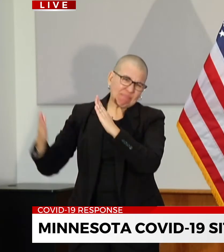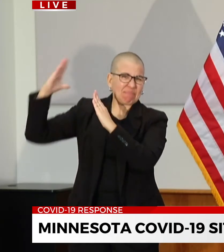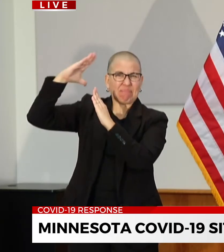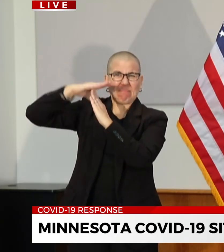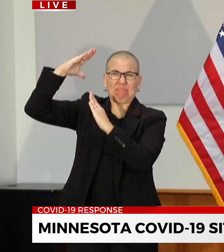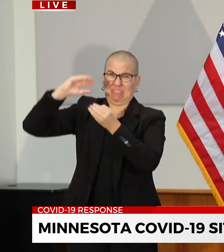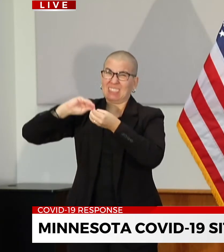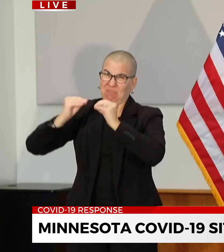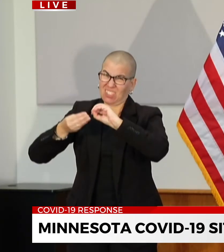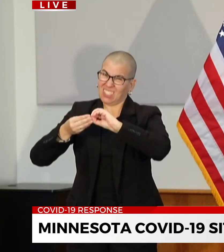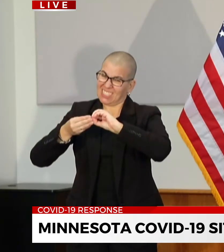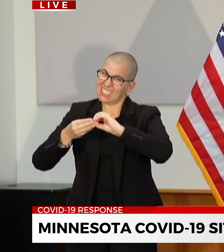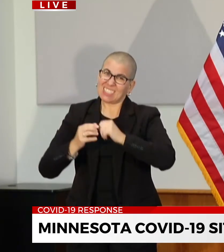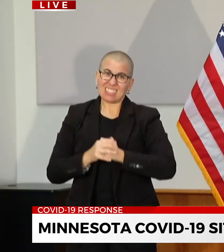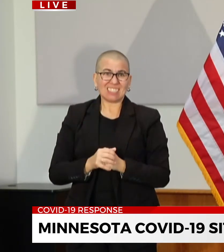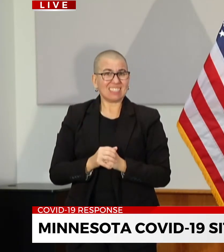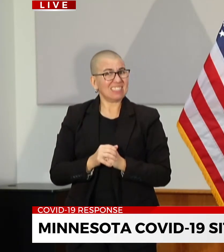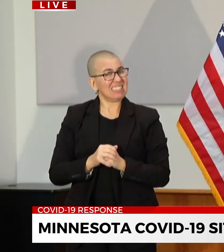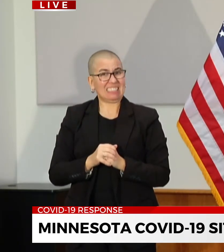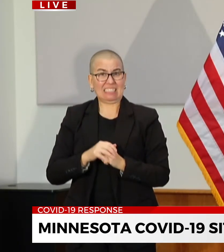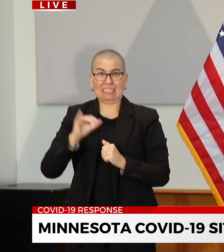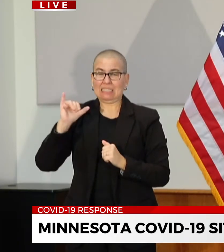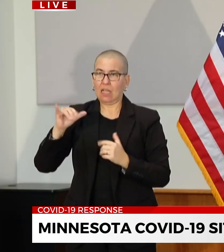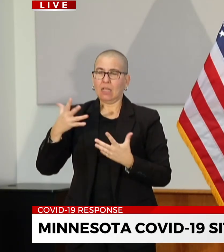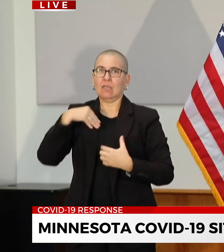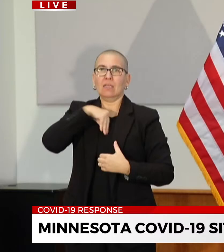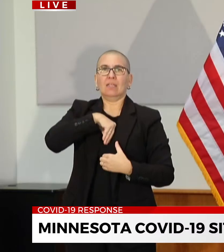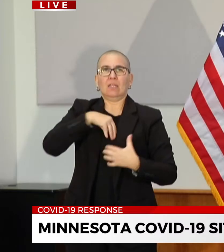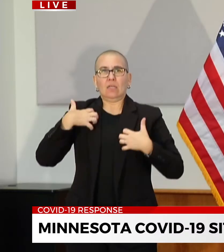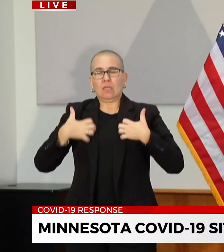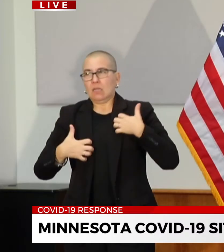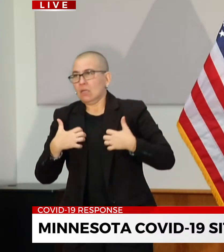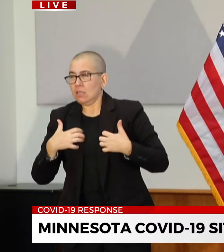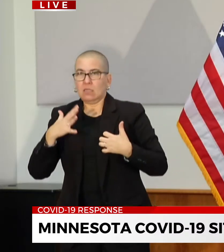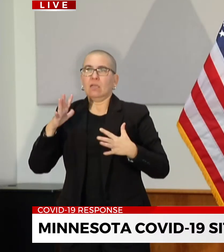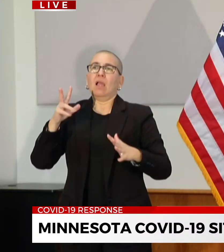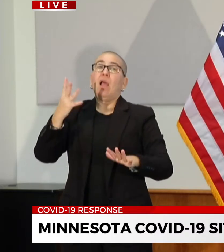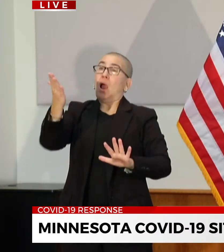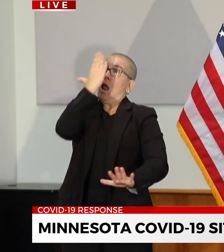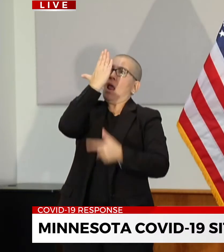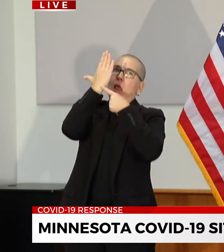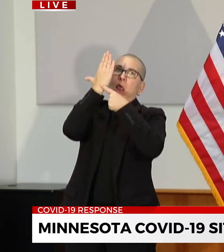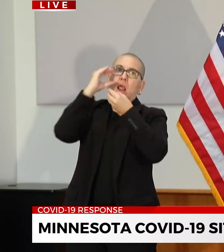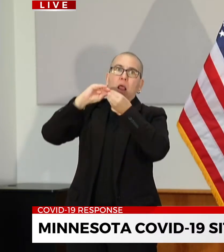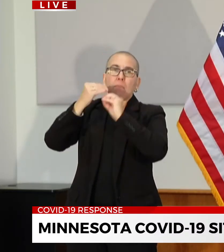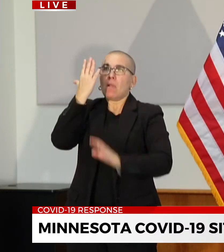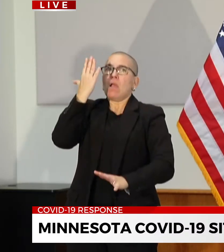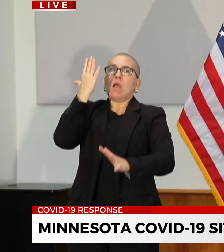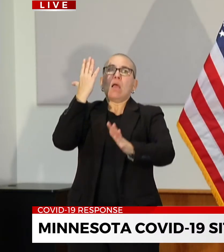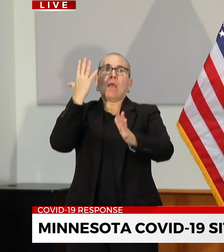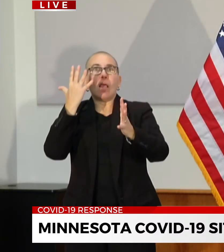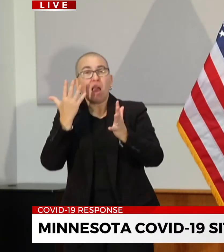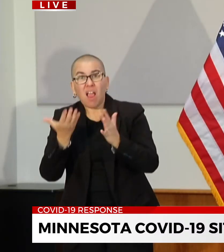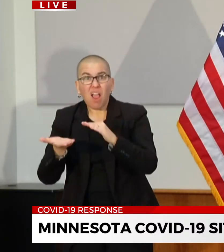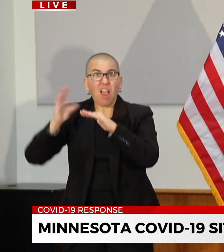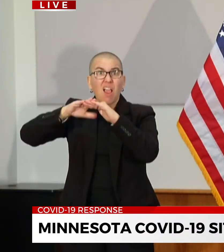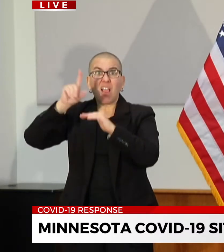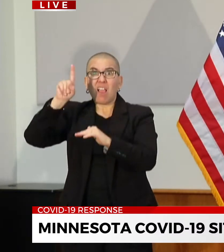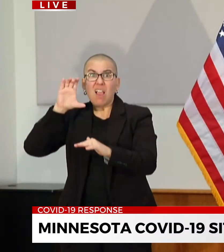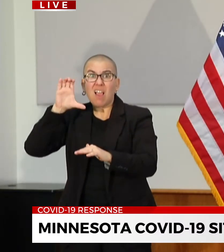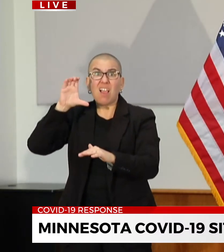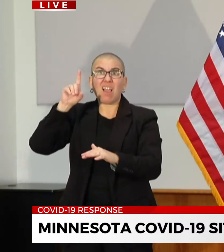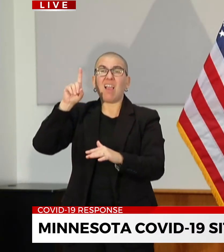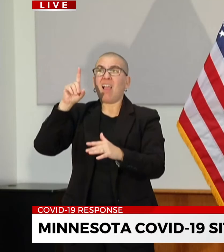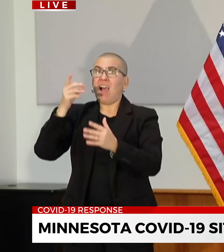numbers, it does trigger things in you, especially when you're talking about deaths. So when we passed 100 deaths, 101 deaths for one day, it's